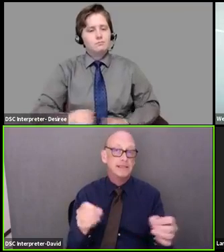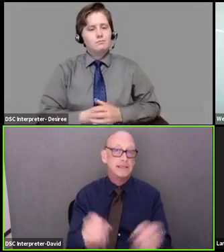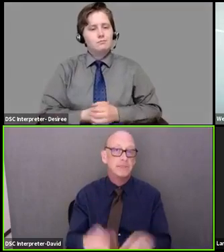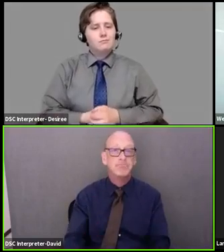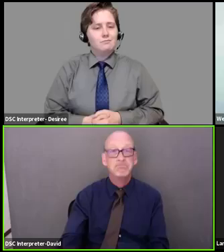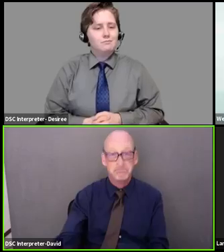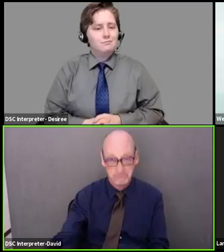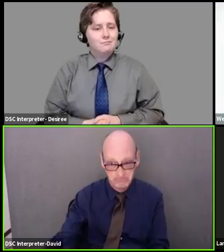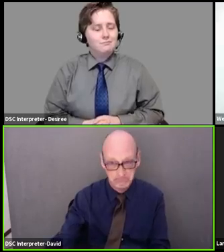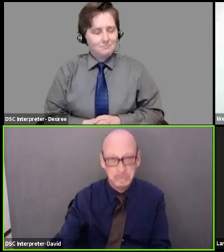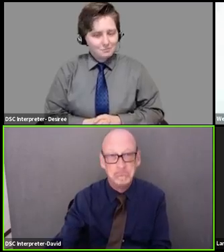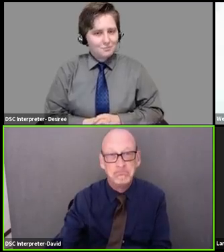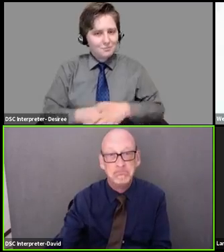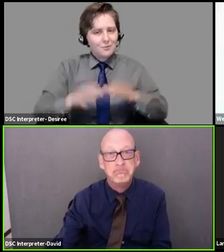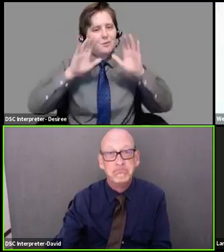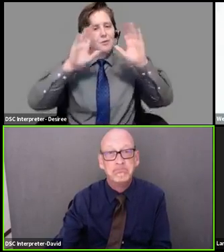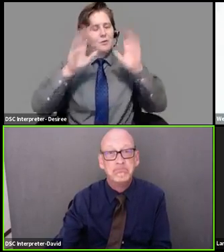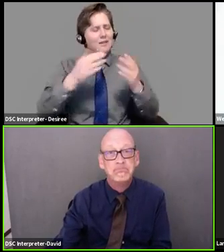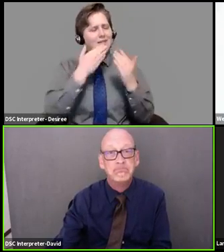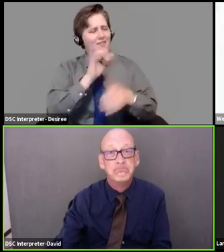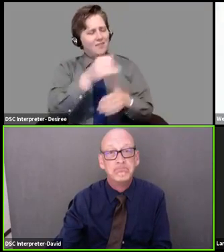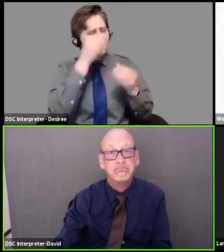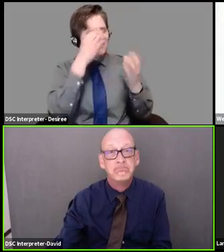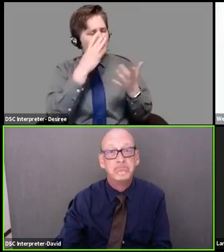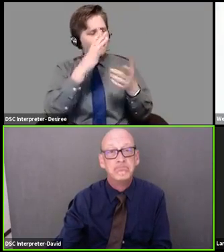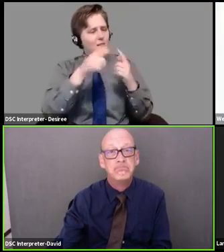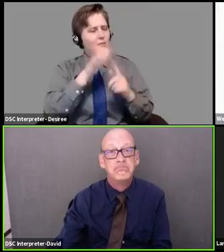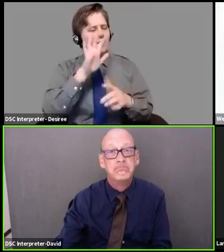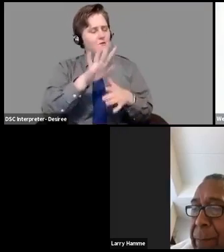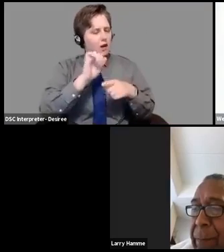Great. I mean, thank you for that information on your